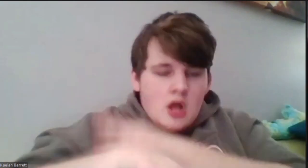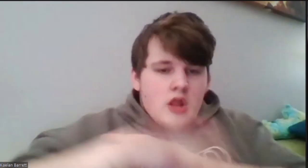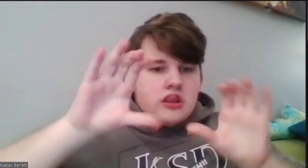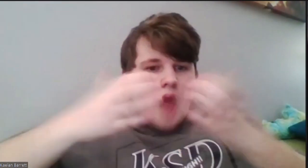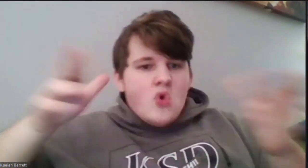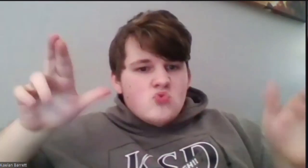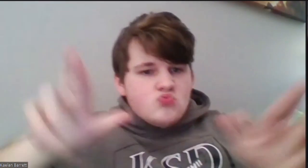for?